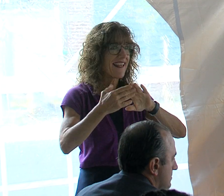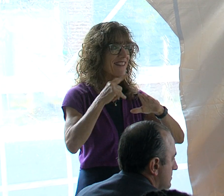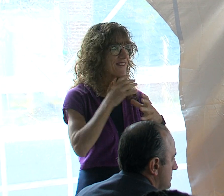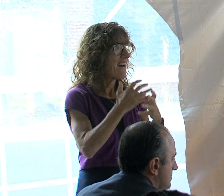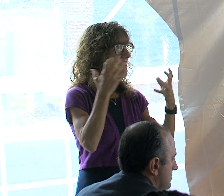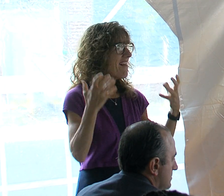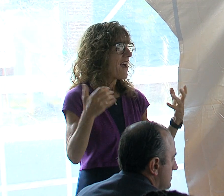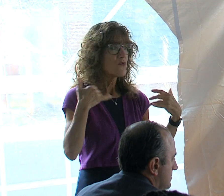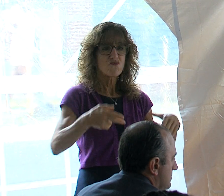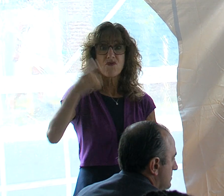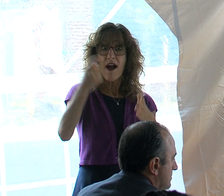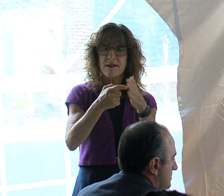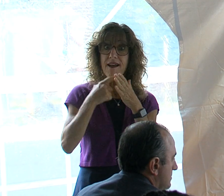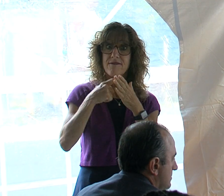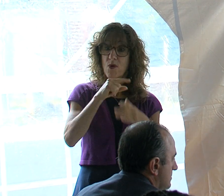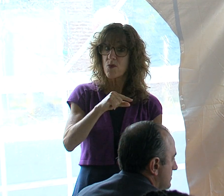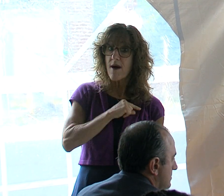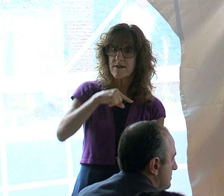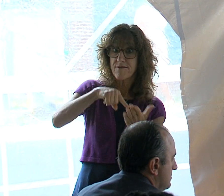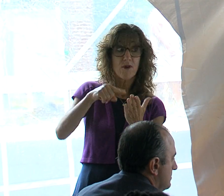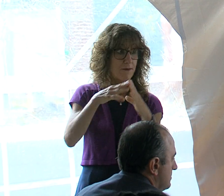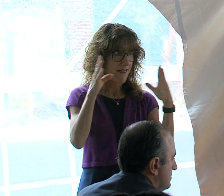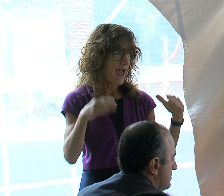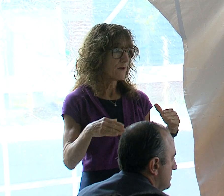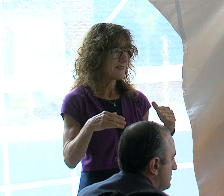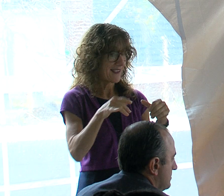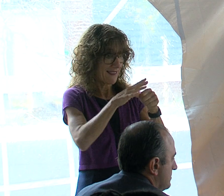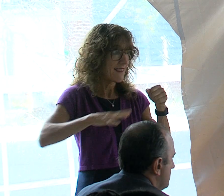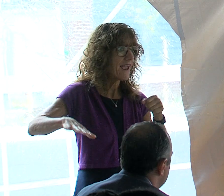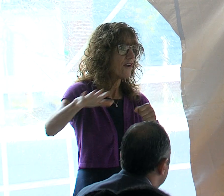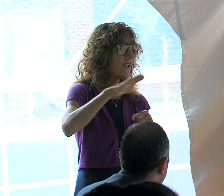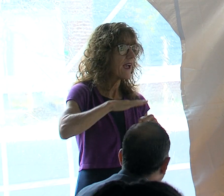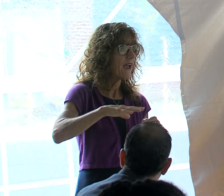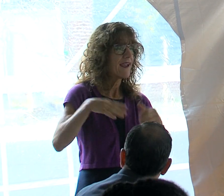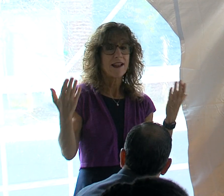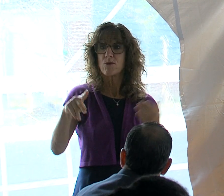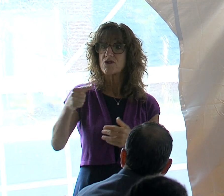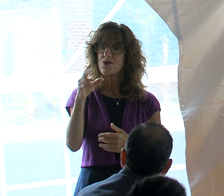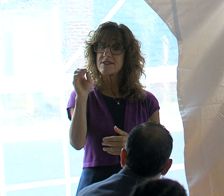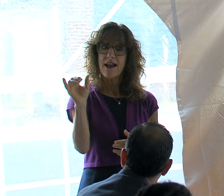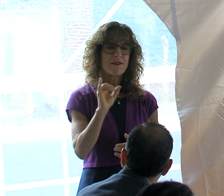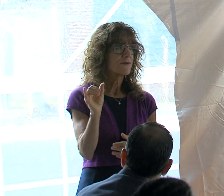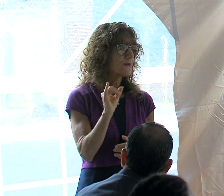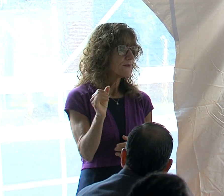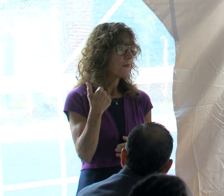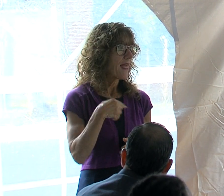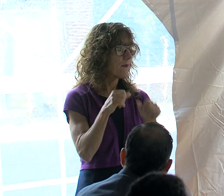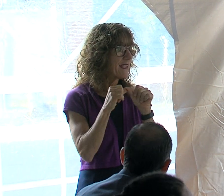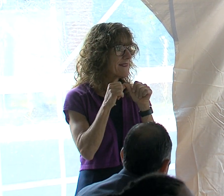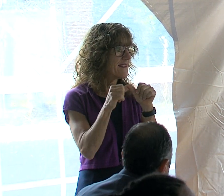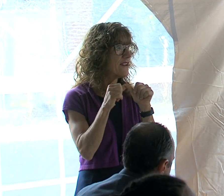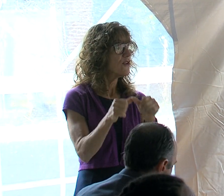a tremendous demand for quality, affordable housing in our region and in Prince George's County, and we continue to